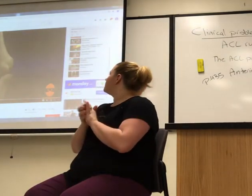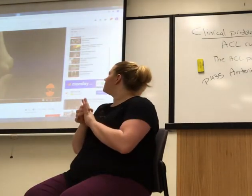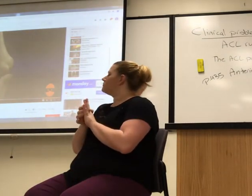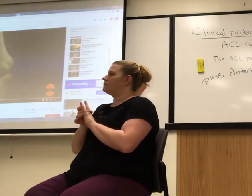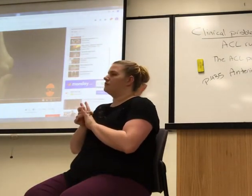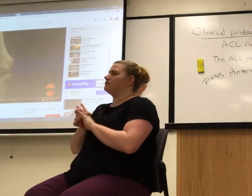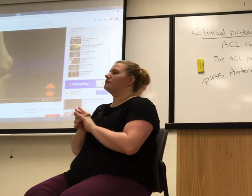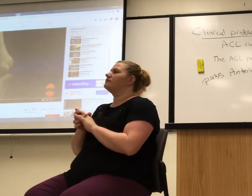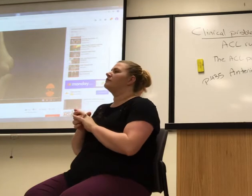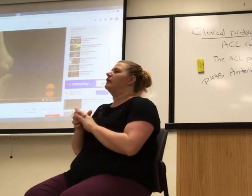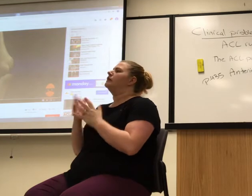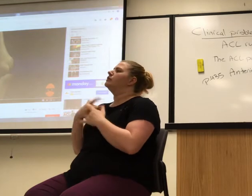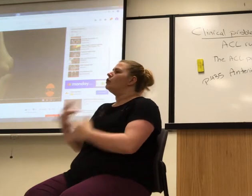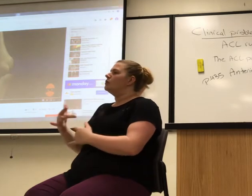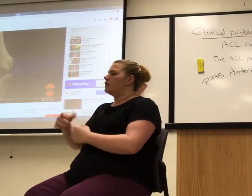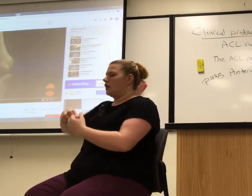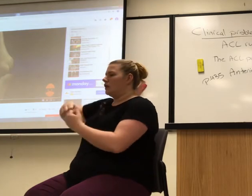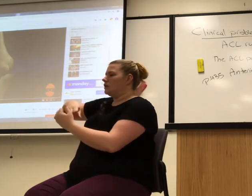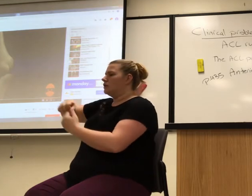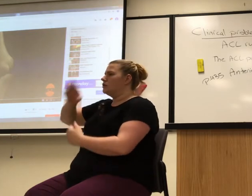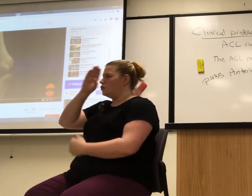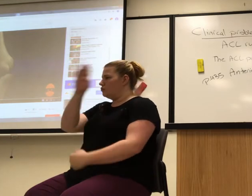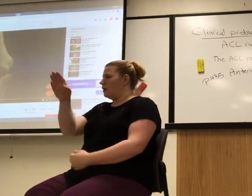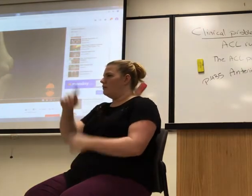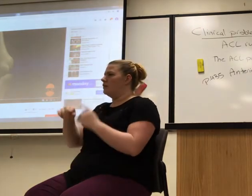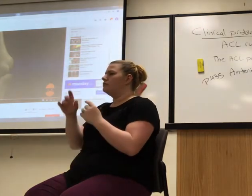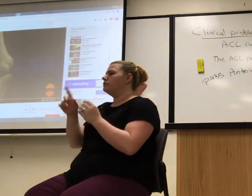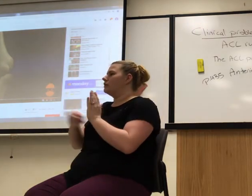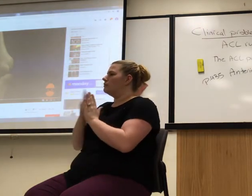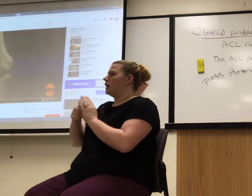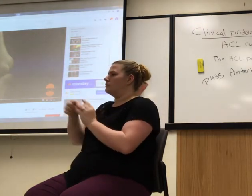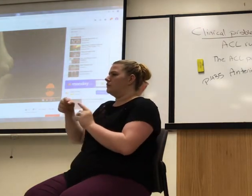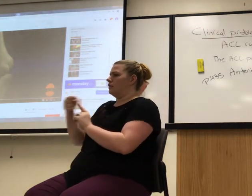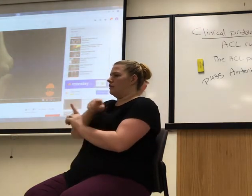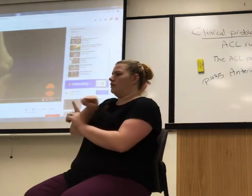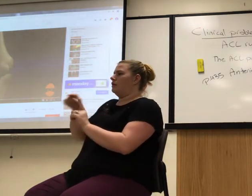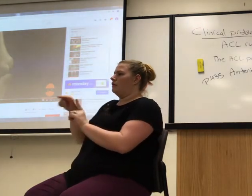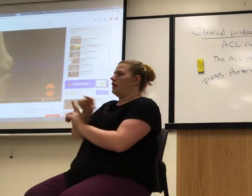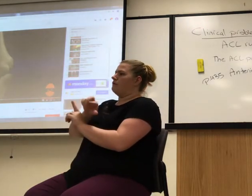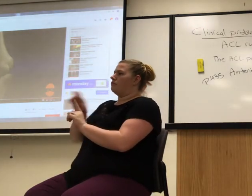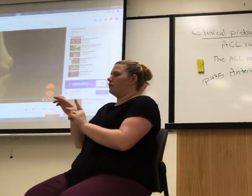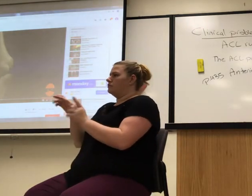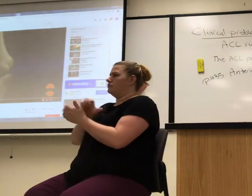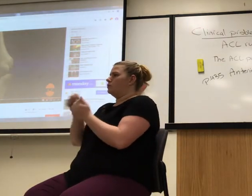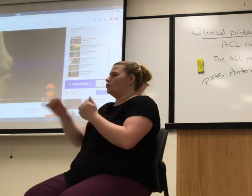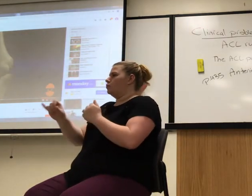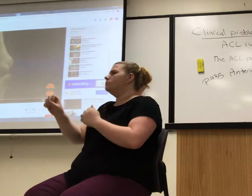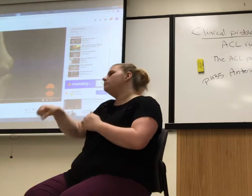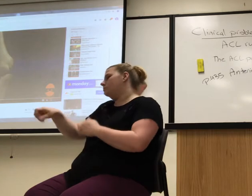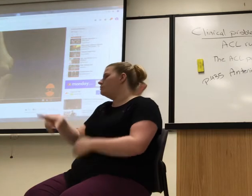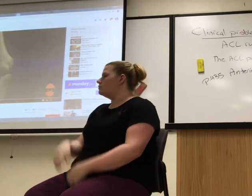You can usually run straight forward, but yeah, you're right. You are correct. Okay. All right. Let's see.